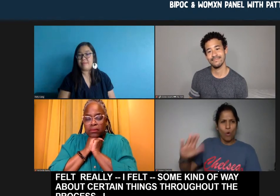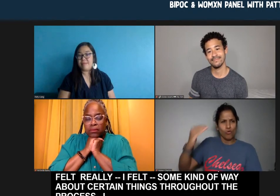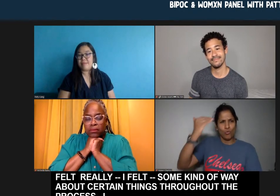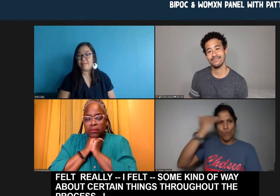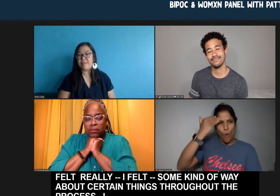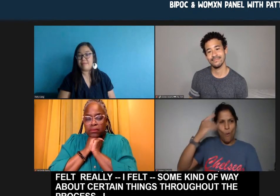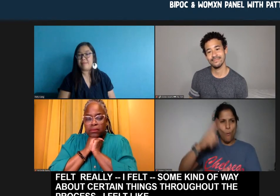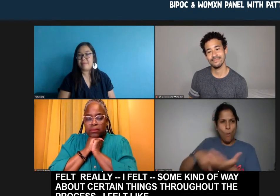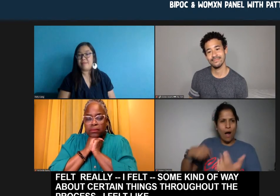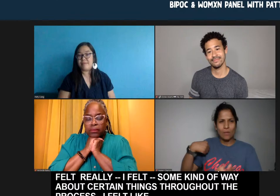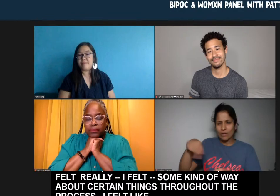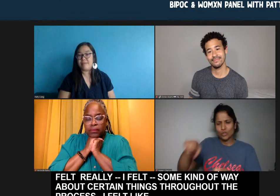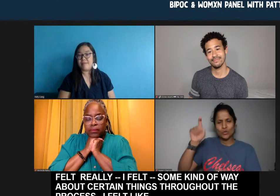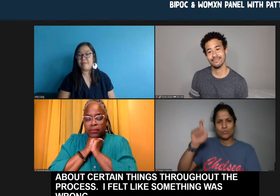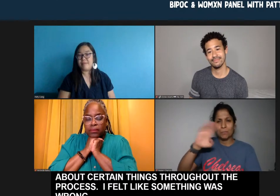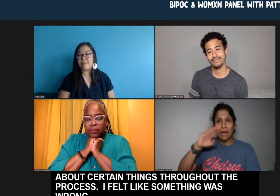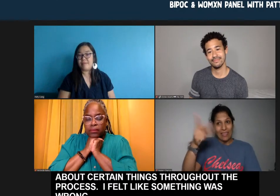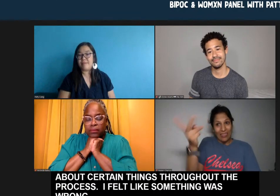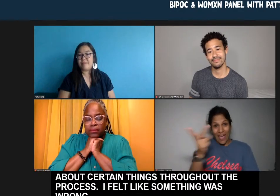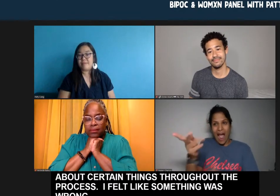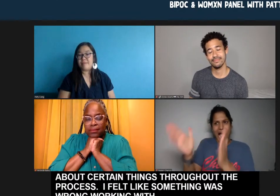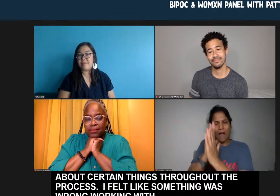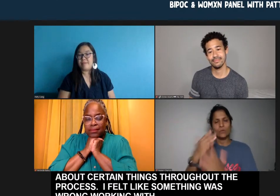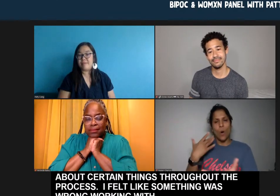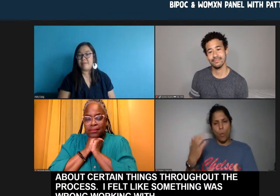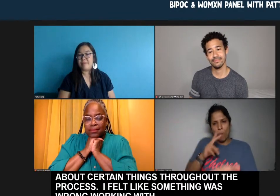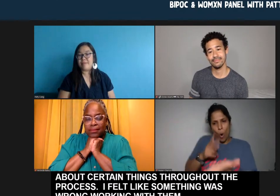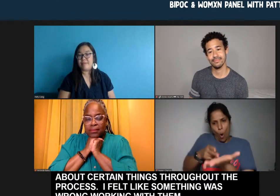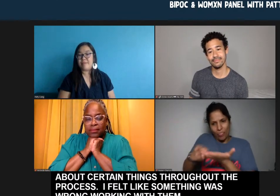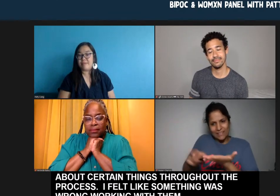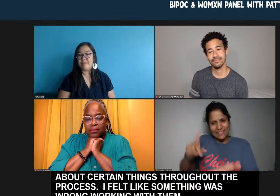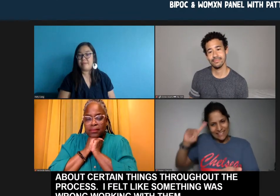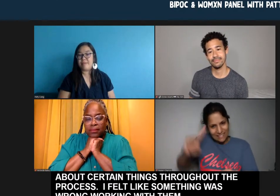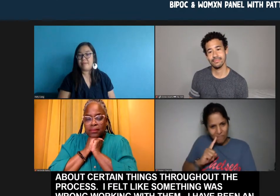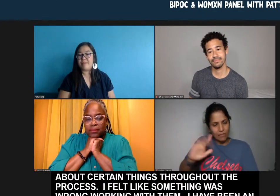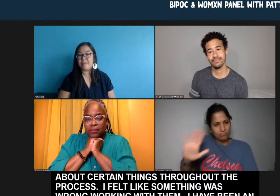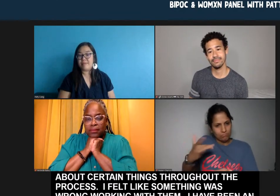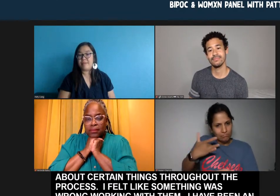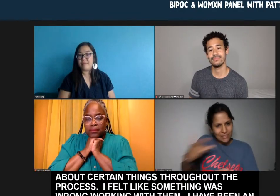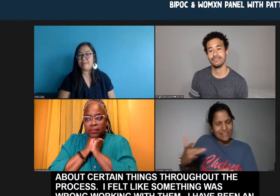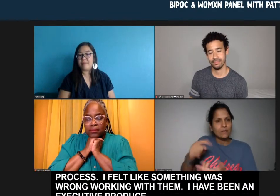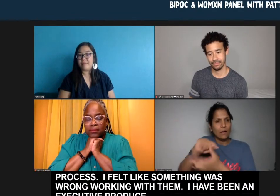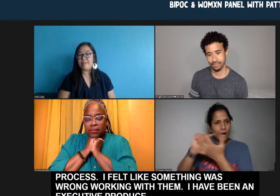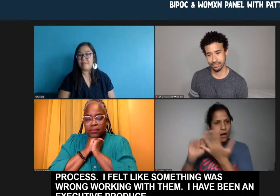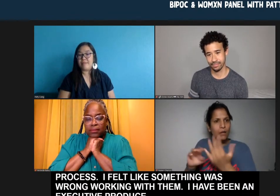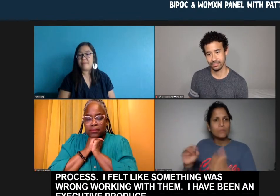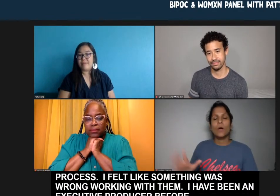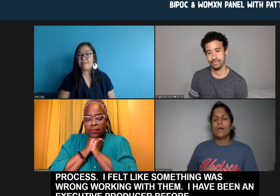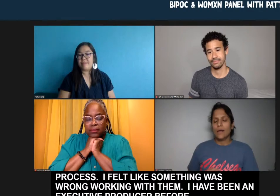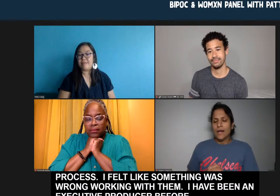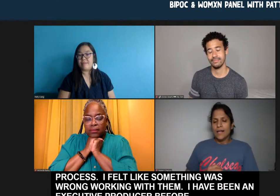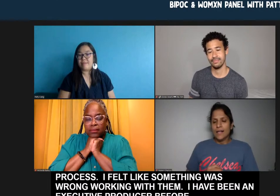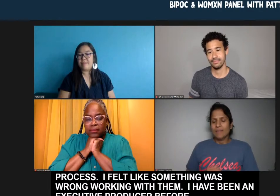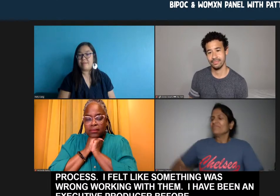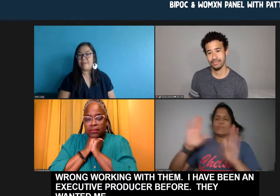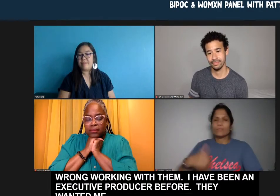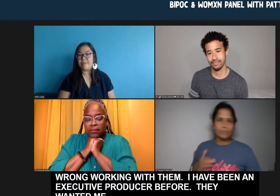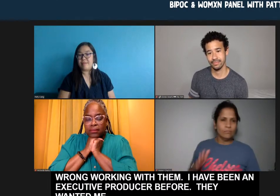with them. I mean, I'd been an executive producer before and they wanted me to help provide an authentic deaf experience, so I